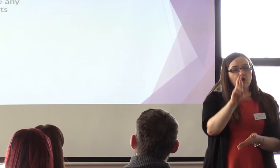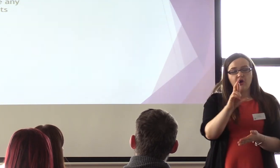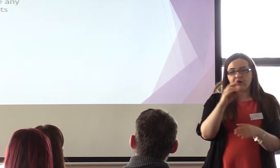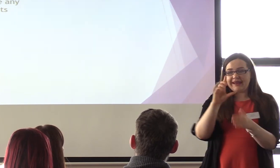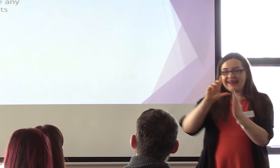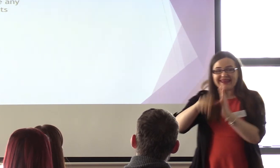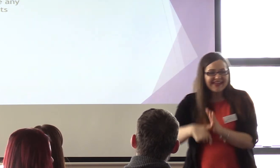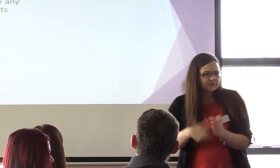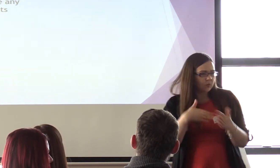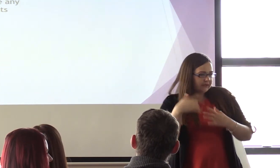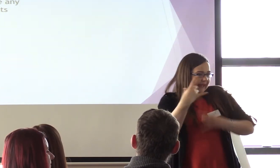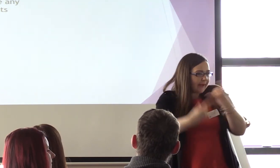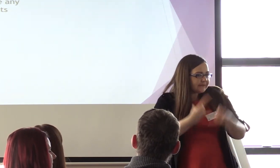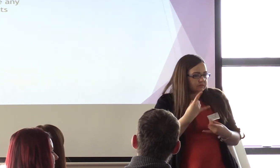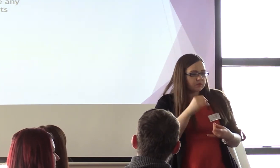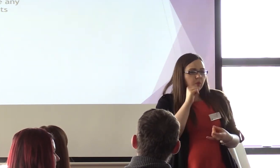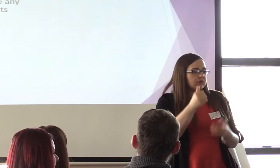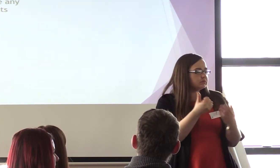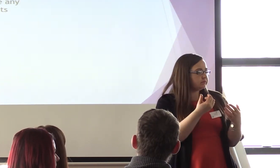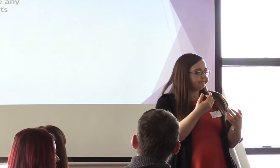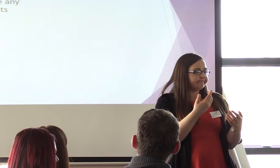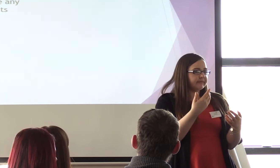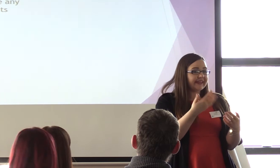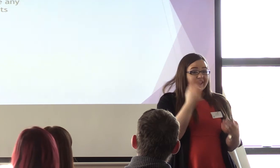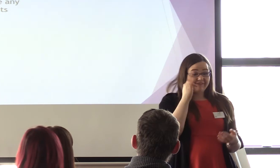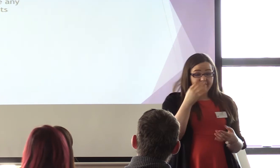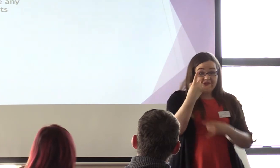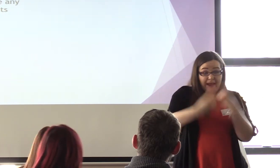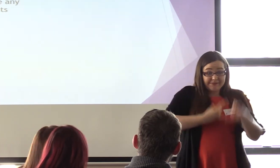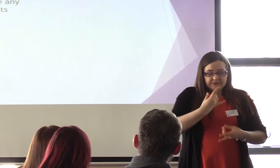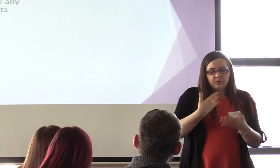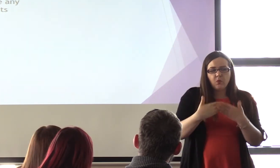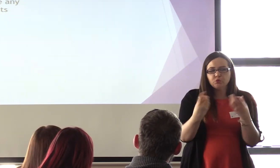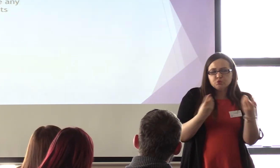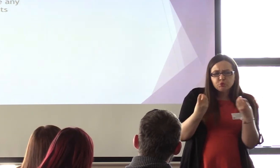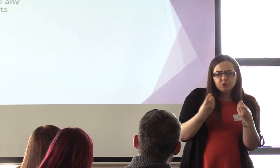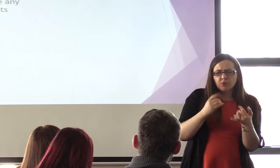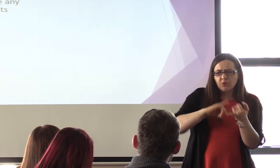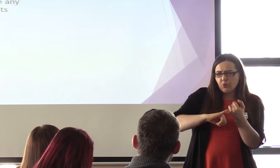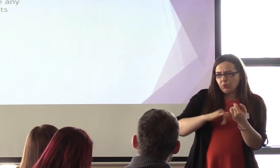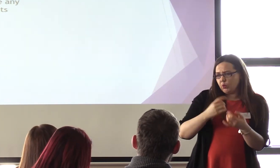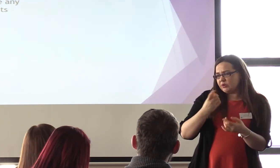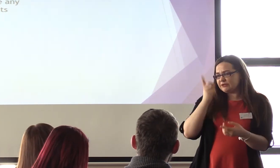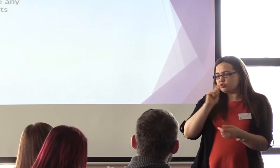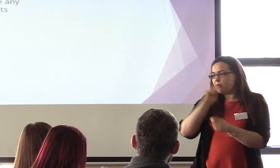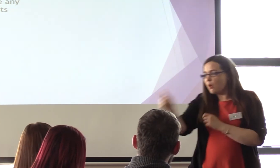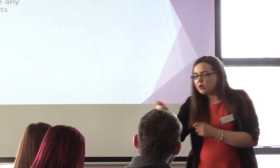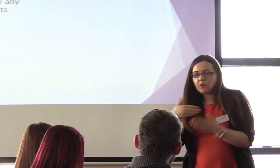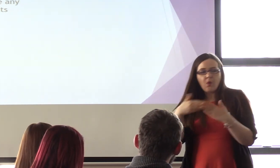So moving on to talk about punctuality or non-attendance. Let's say, for example, if an interpreter didn't